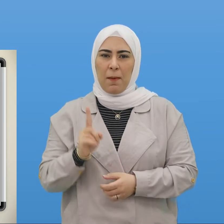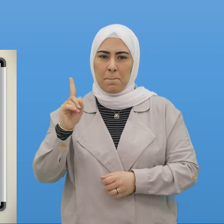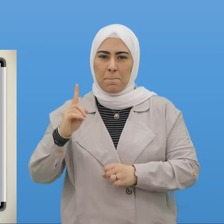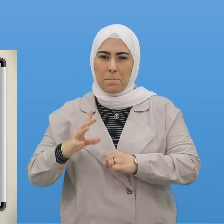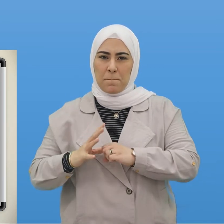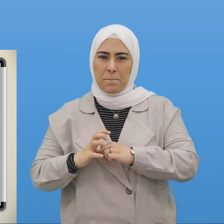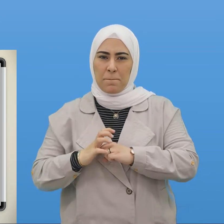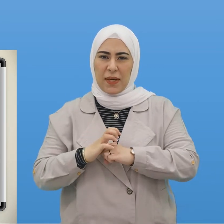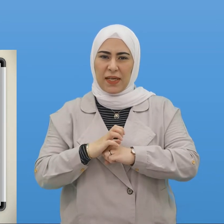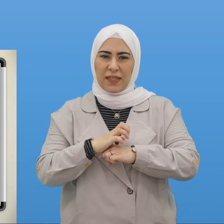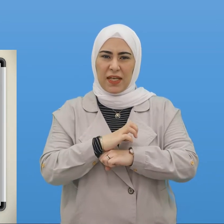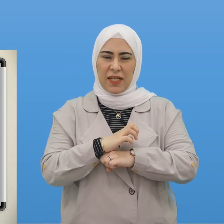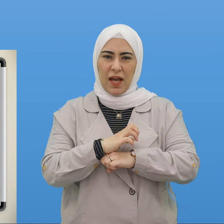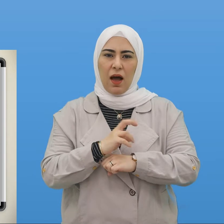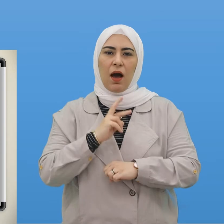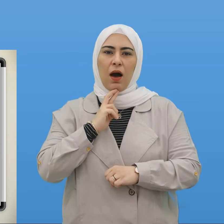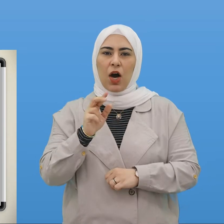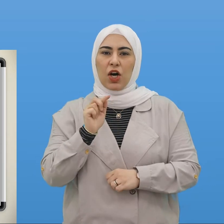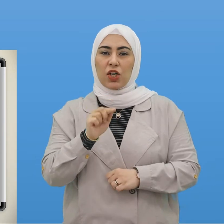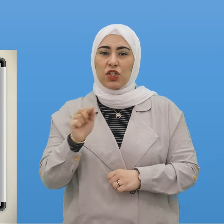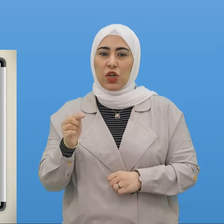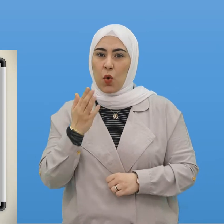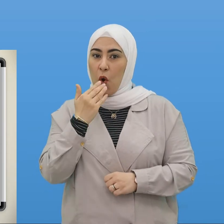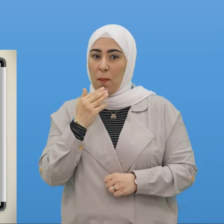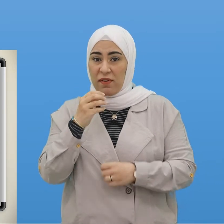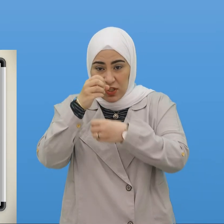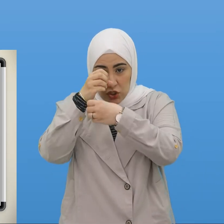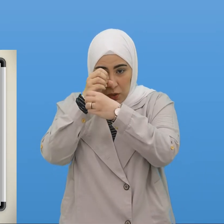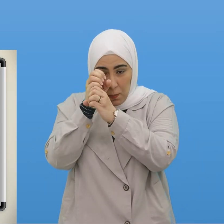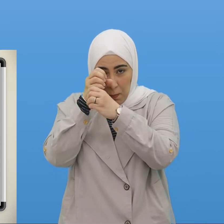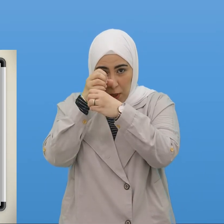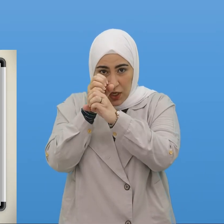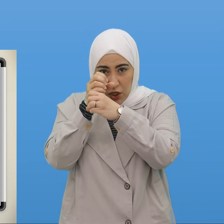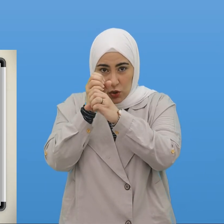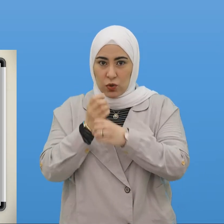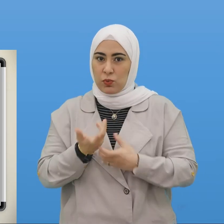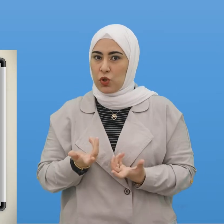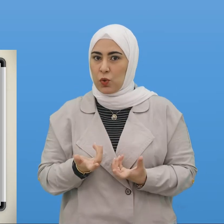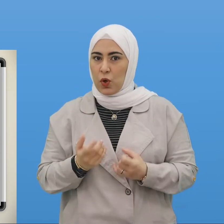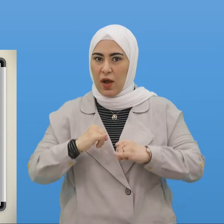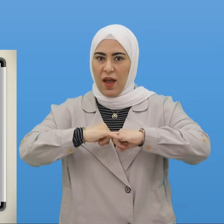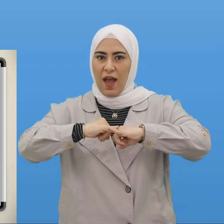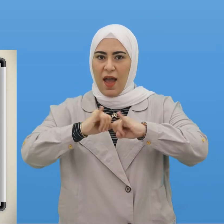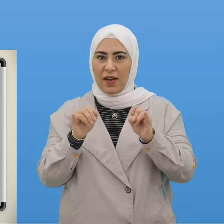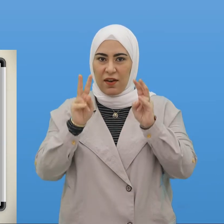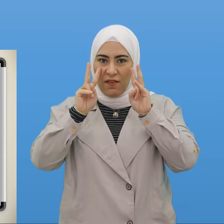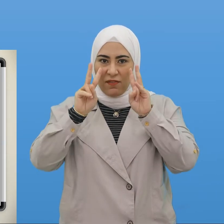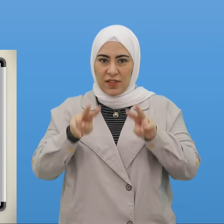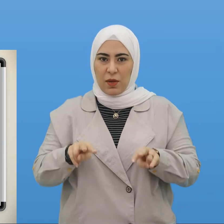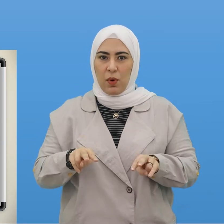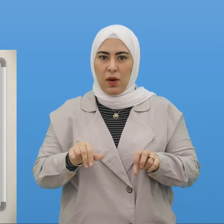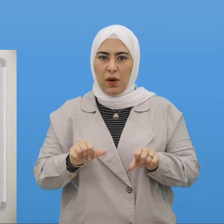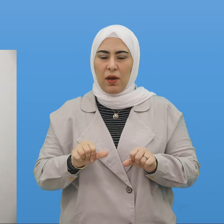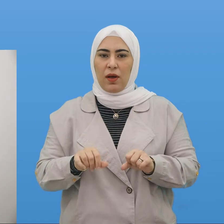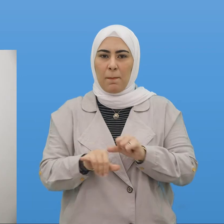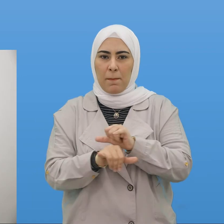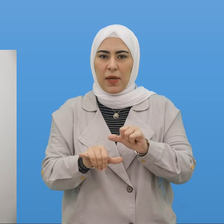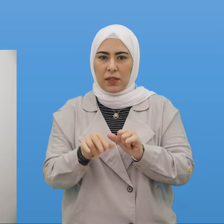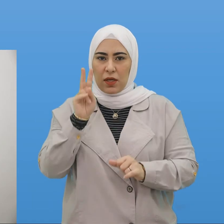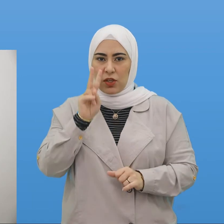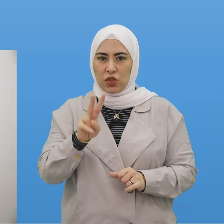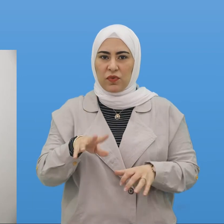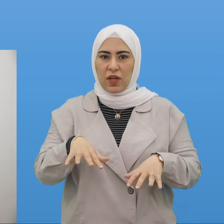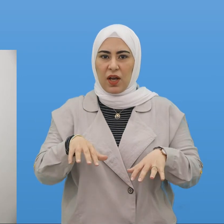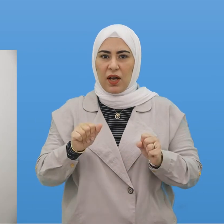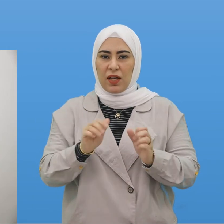are, unless viewed with a microscope, so if you don't have a microscope, bacteria are invisible. Now, we're